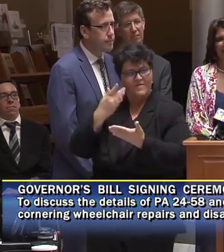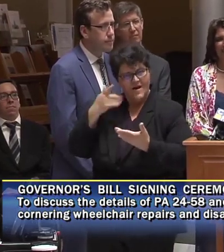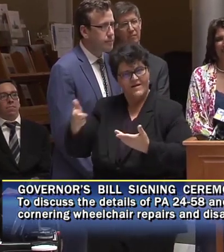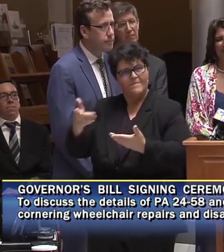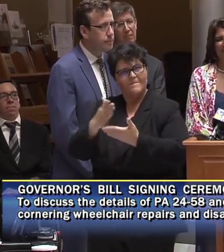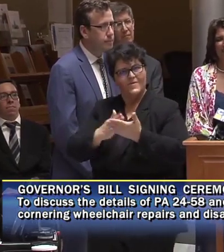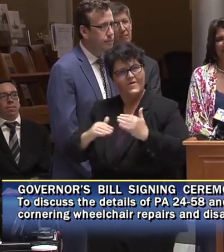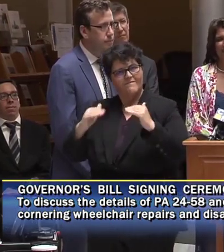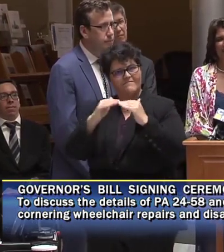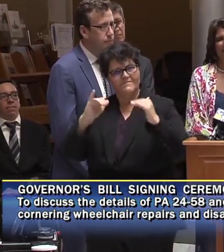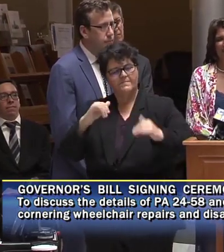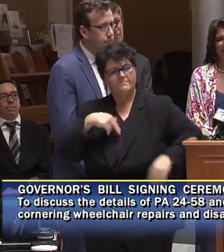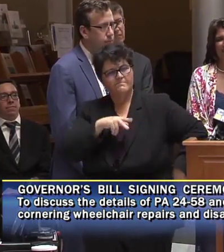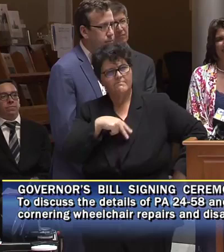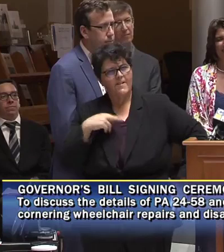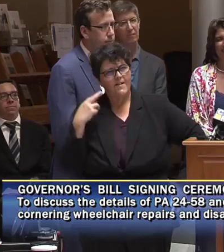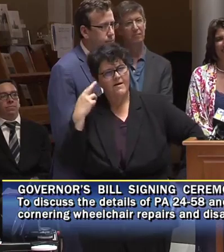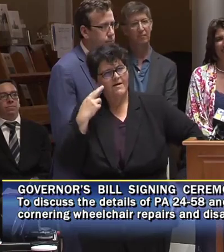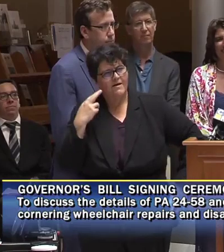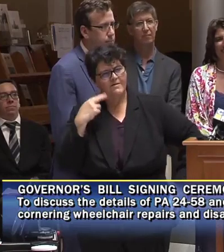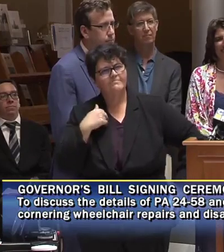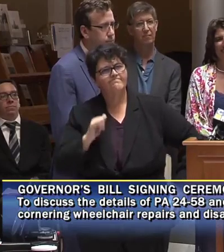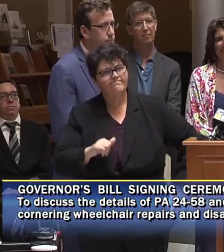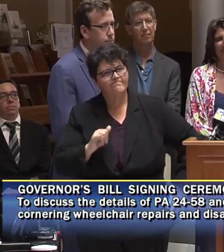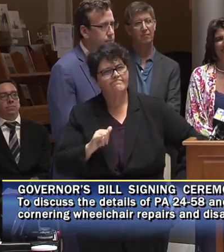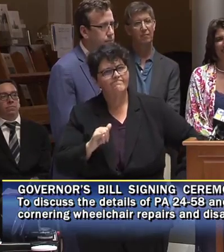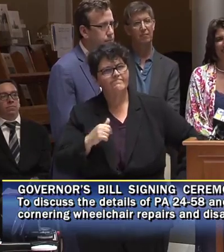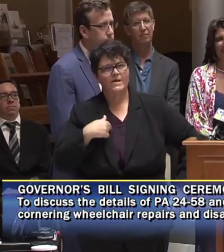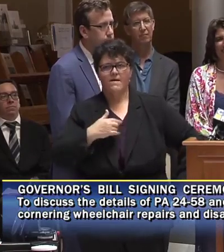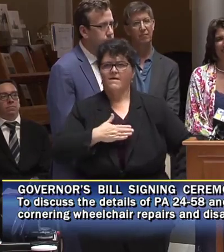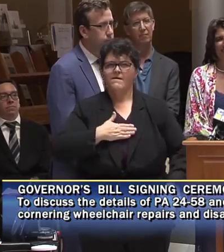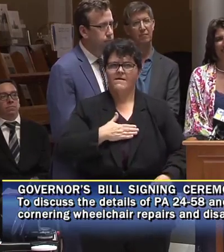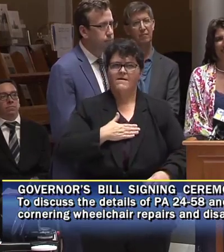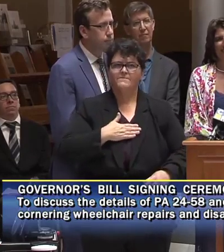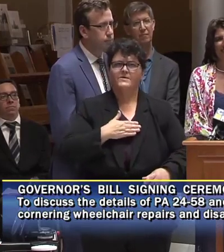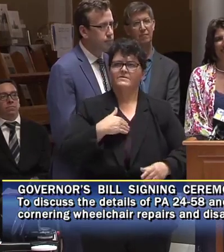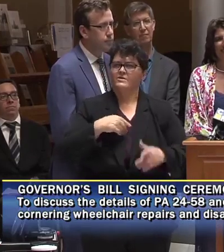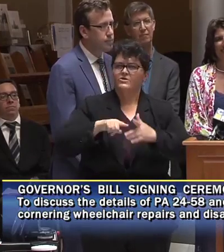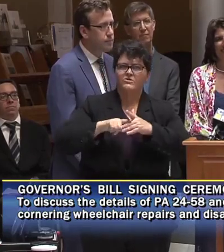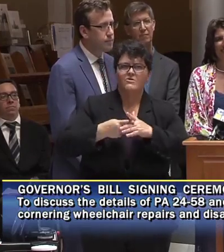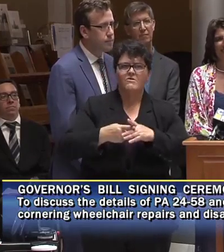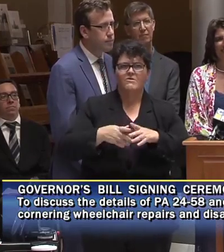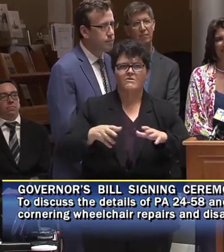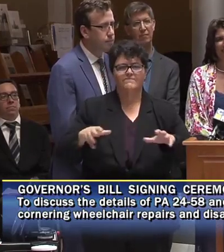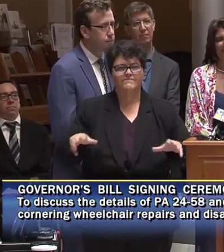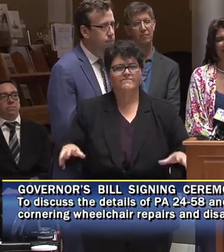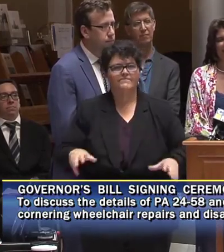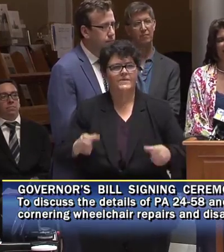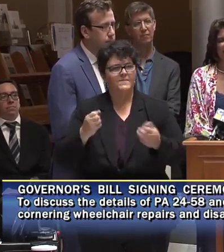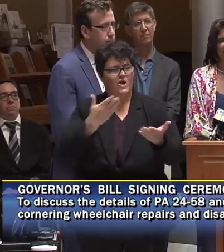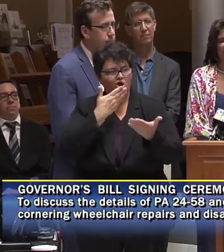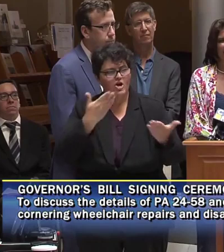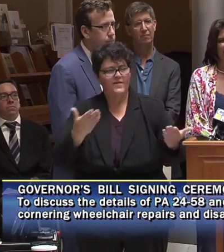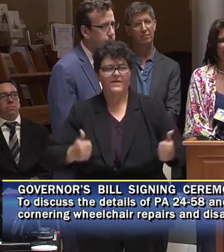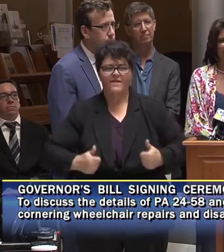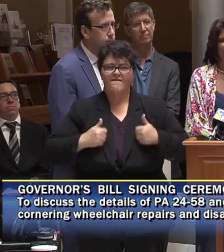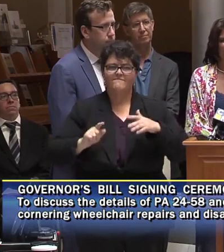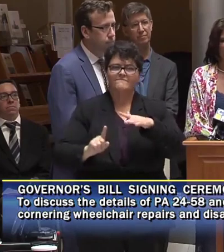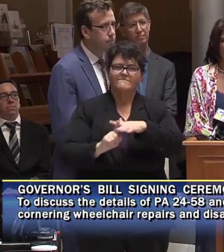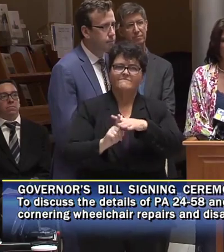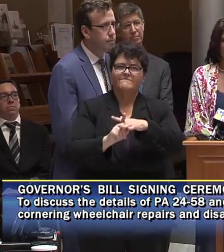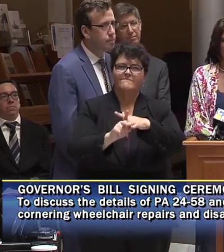pleased that we are just getting started. And one of the things we're initiating, thanks to, we just received